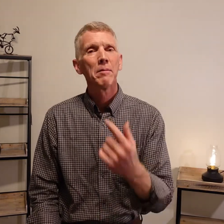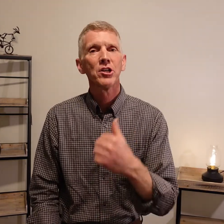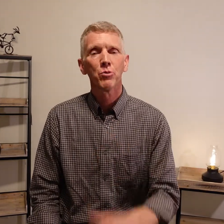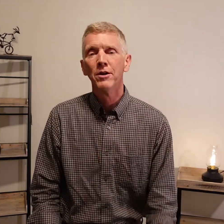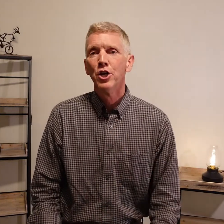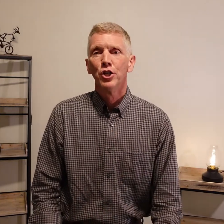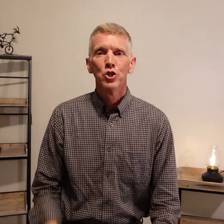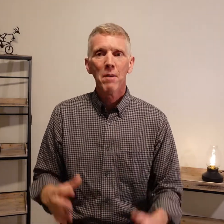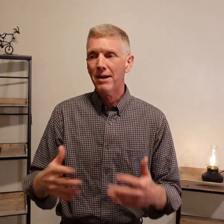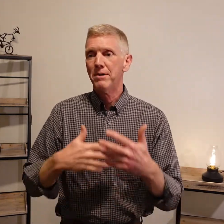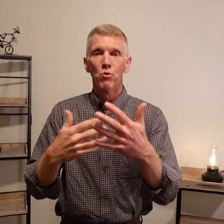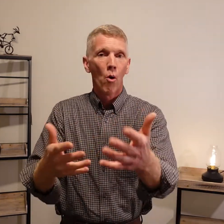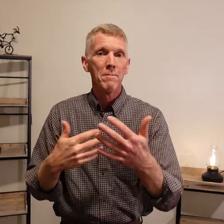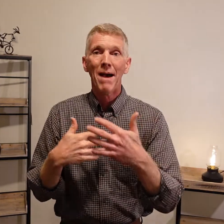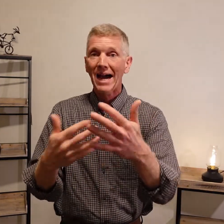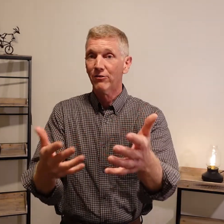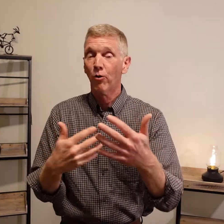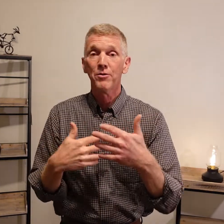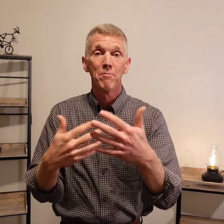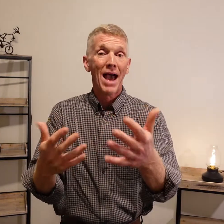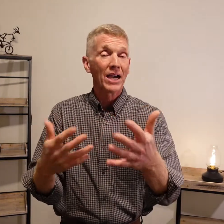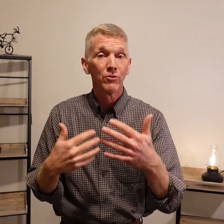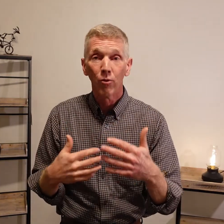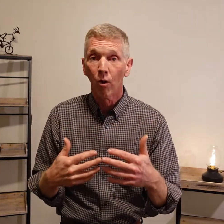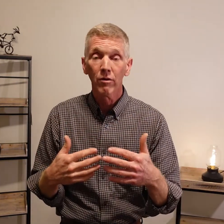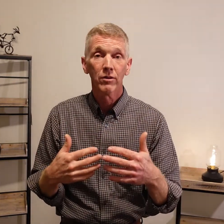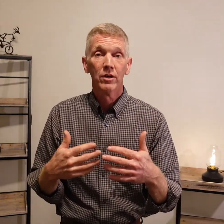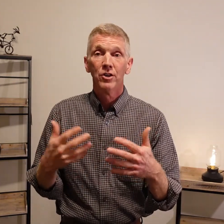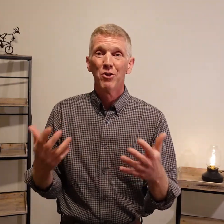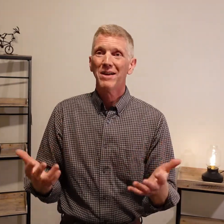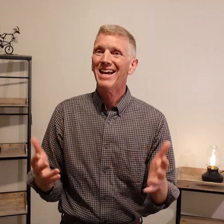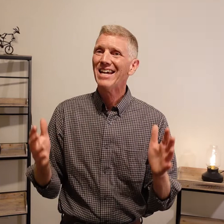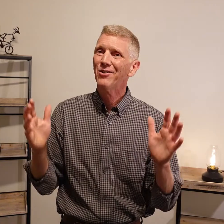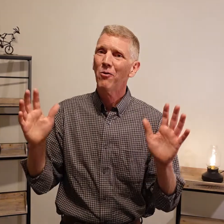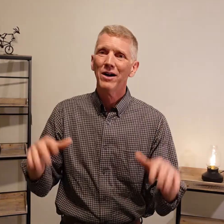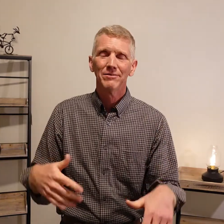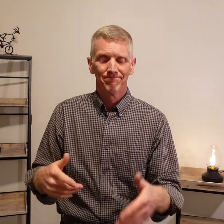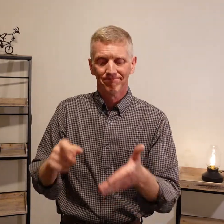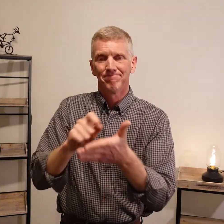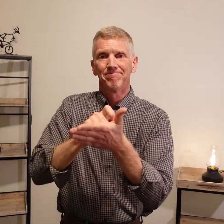this one? You might be going back and forth and back and forth. You might say, hey, you know what?